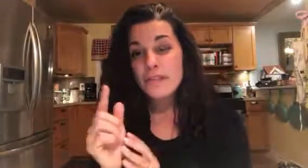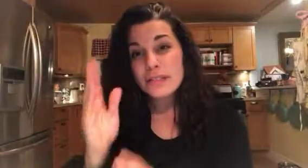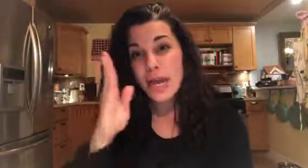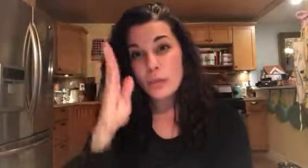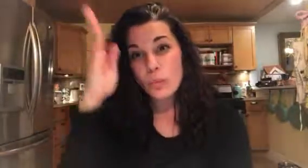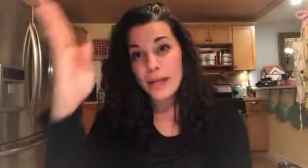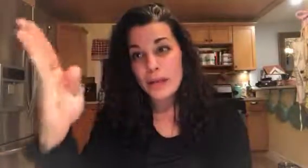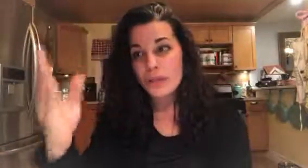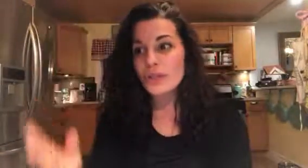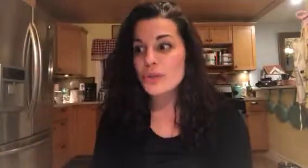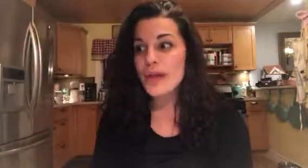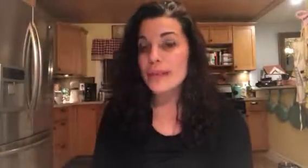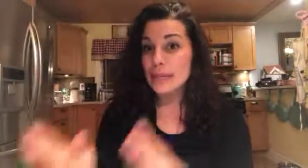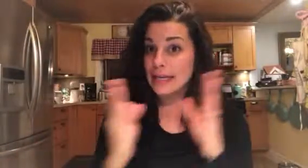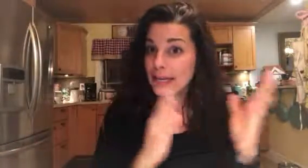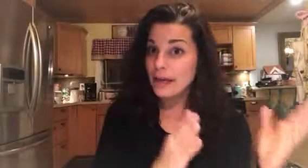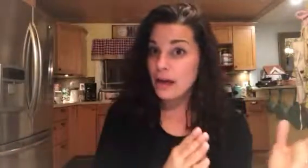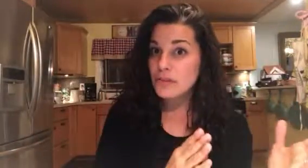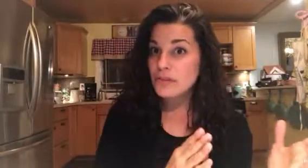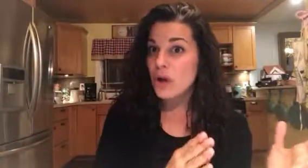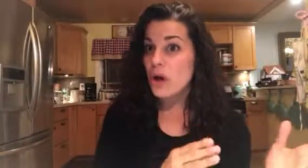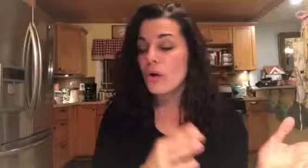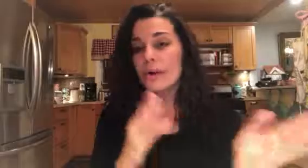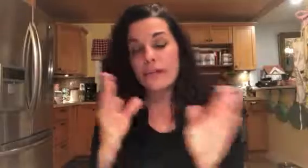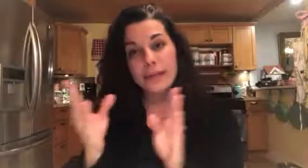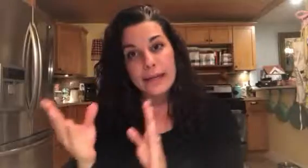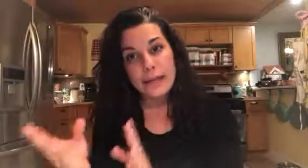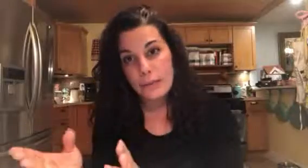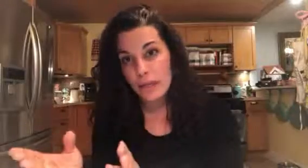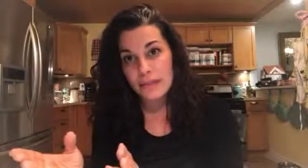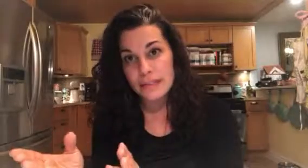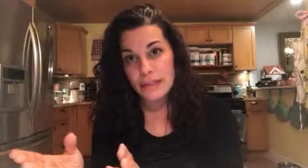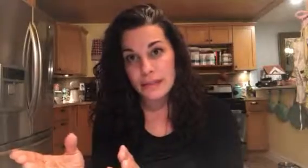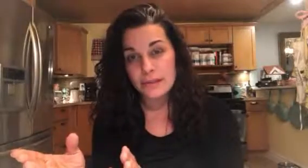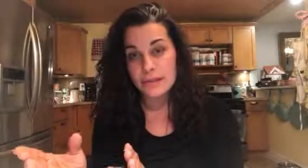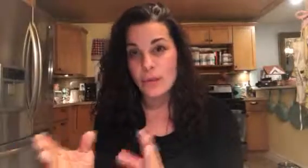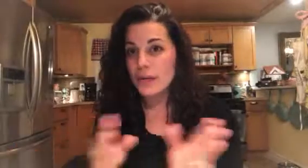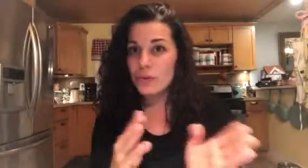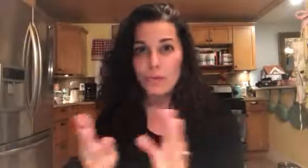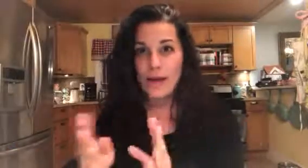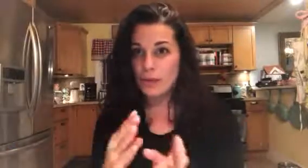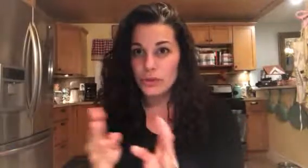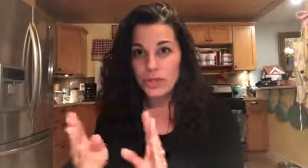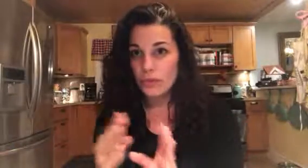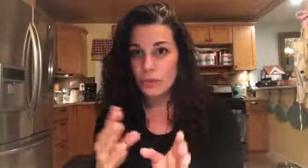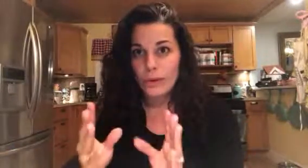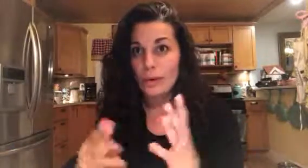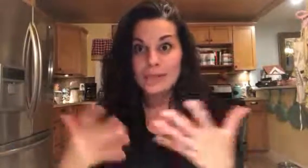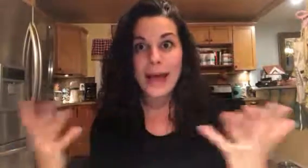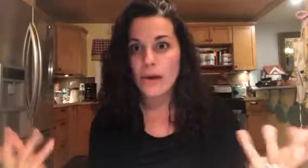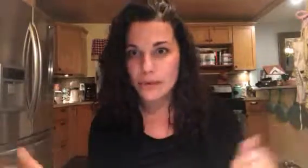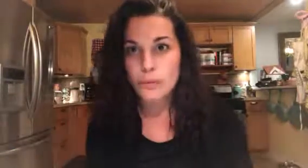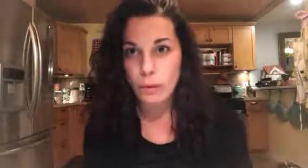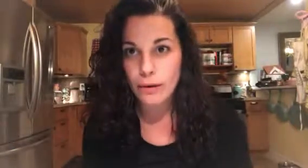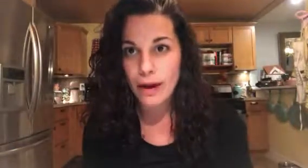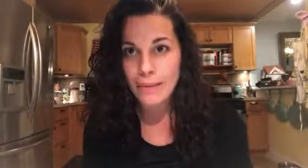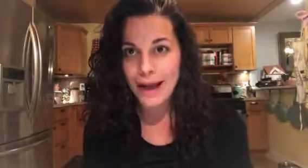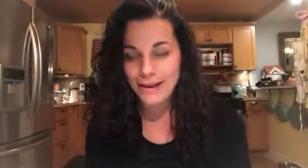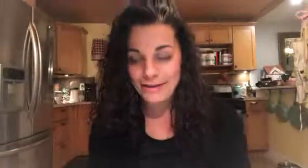the sign will, you could do that in the beginning of the song or even in the middle of the sentence. So either way, whichever comes out is what will come out.